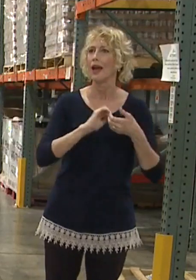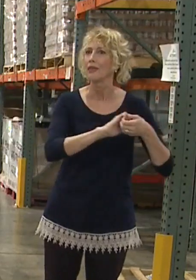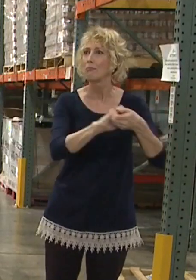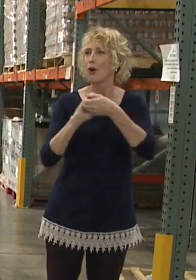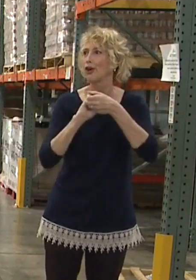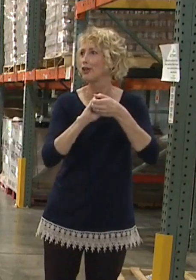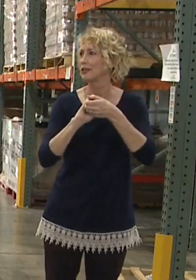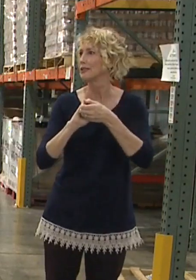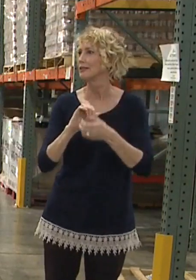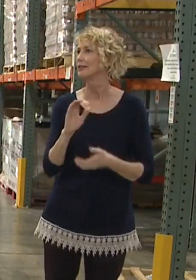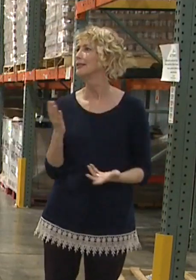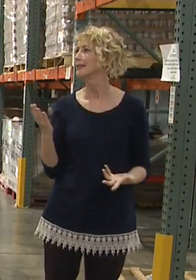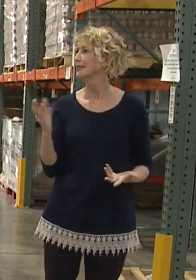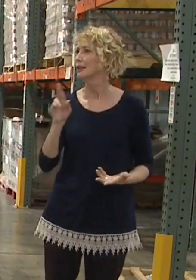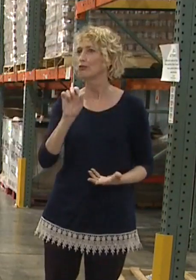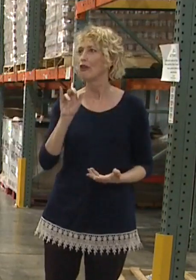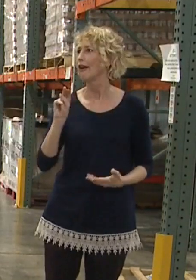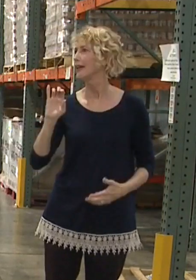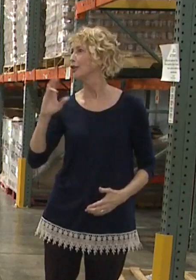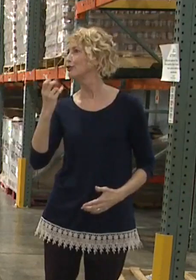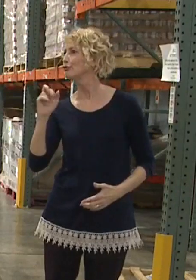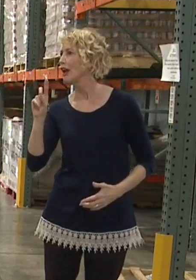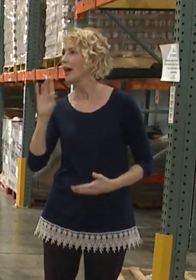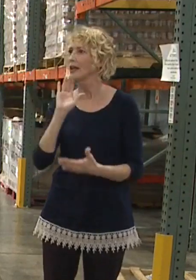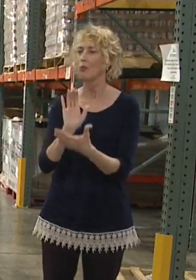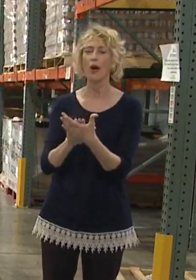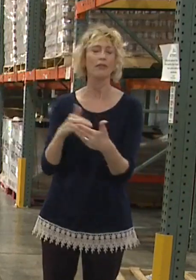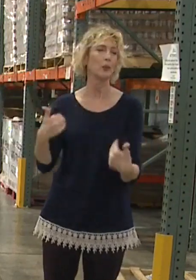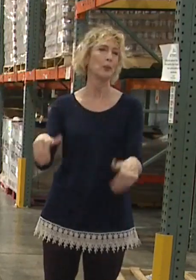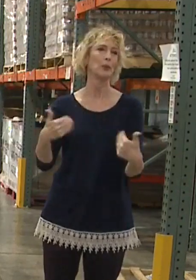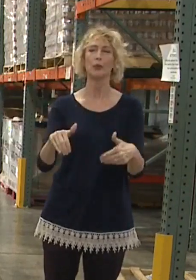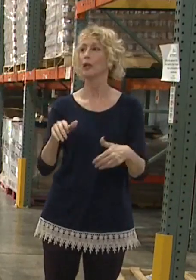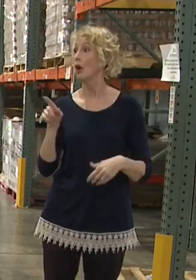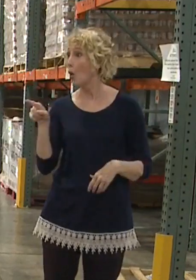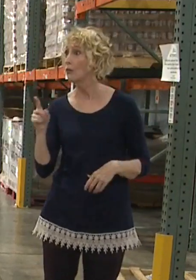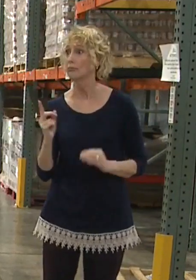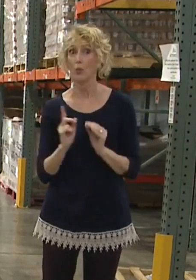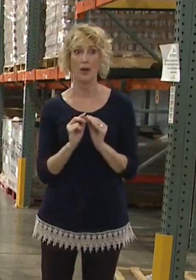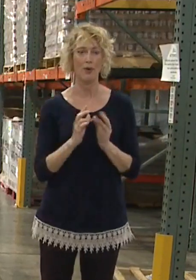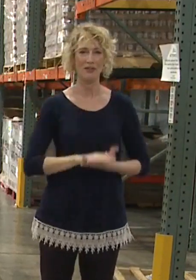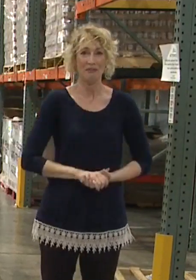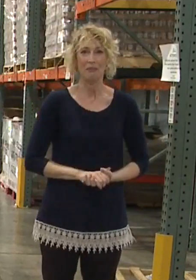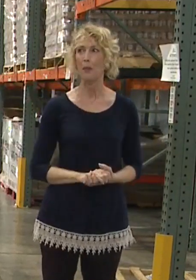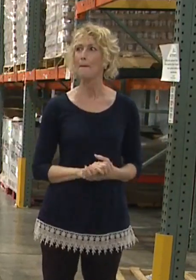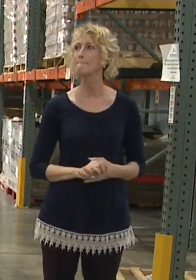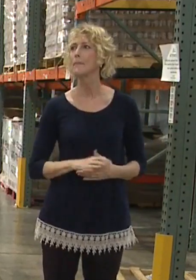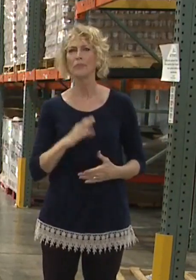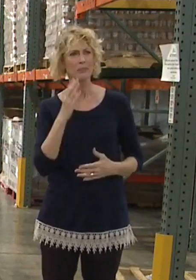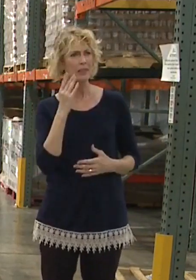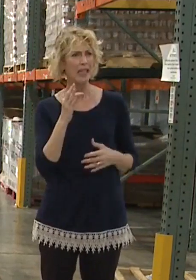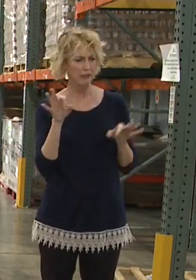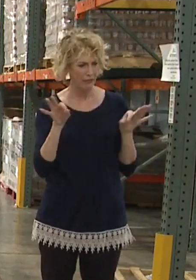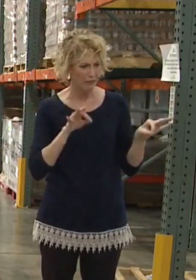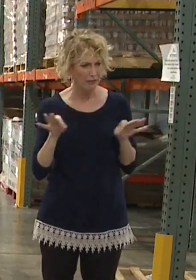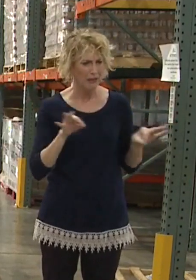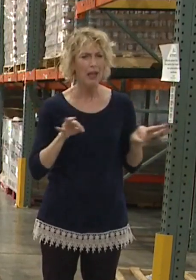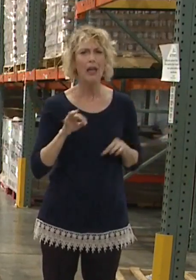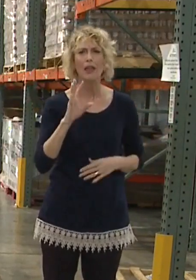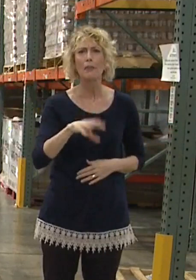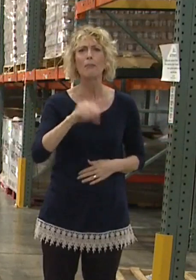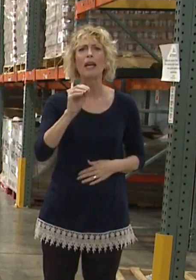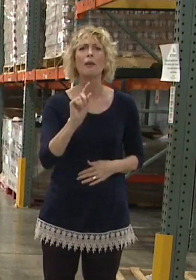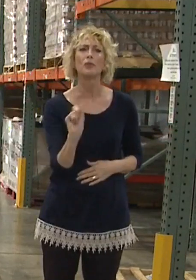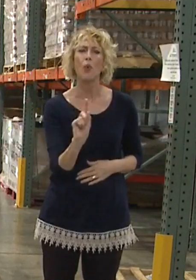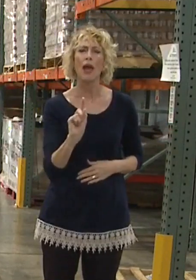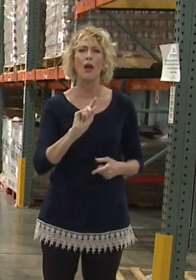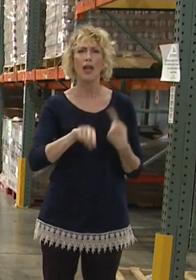Brian, Mr. Chad, and your wife, Steph. You guys are so giving. Oh, and Jason, I think we have one more question. And Ron, if you could just go over again where the pickups will be